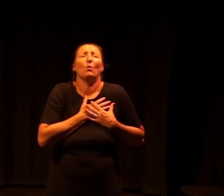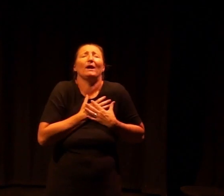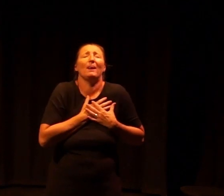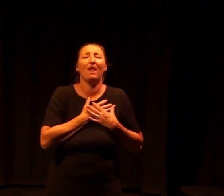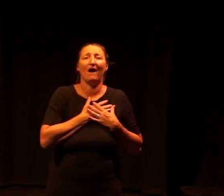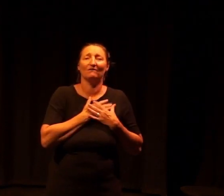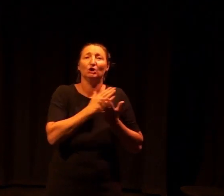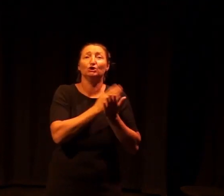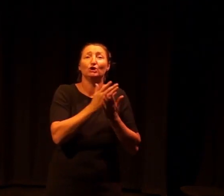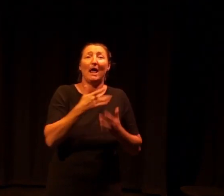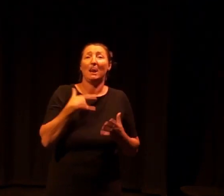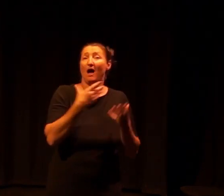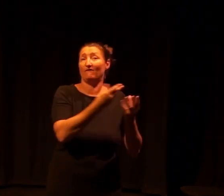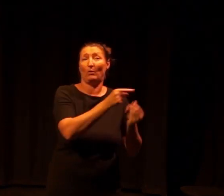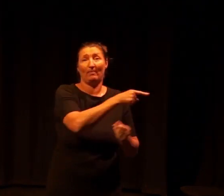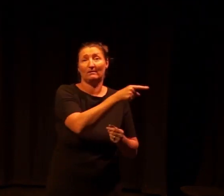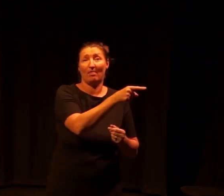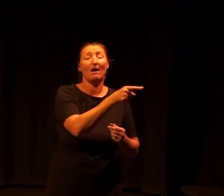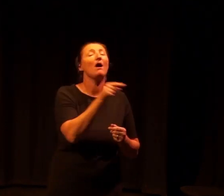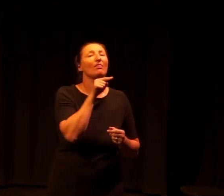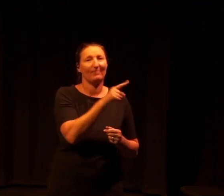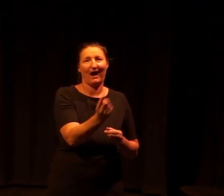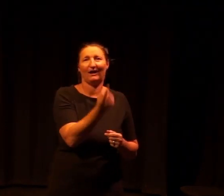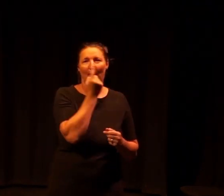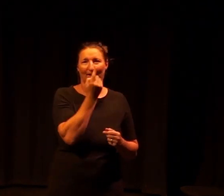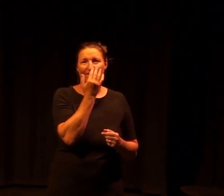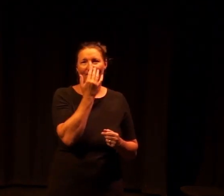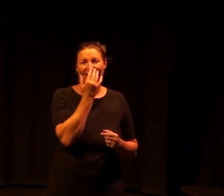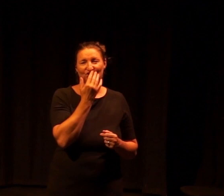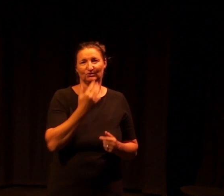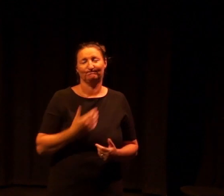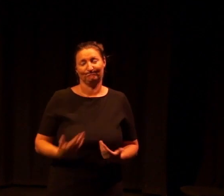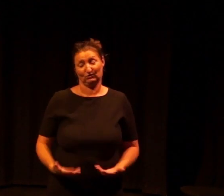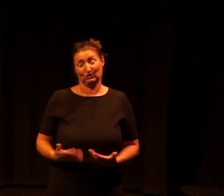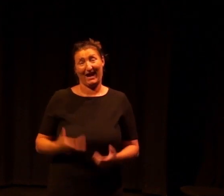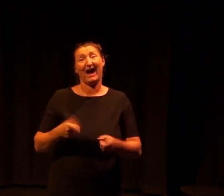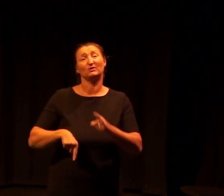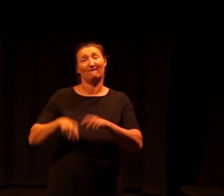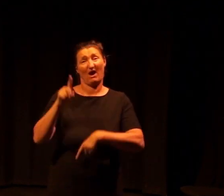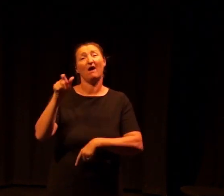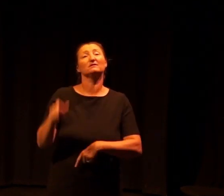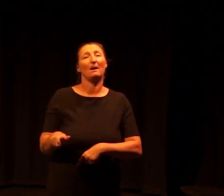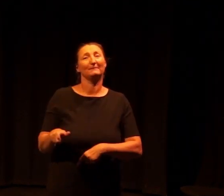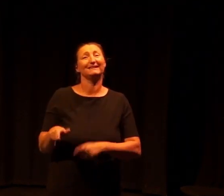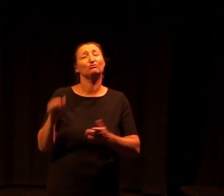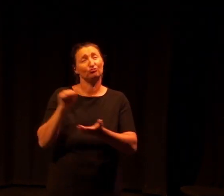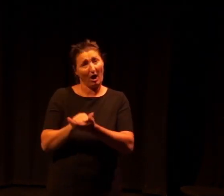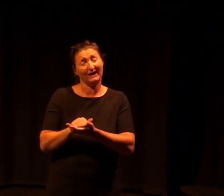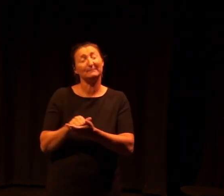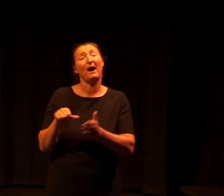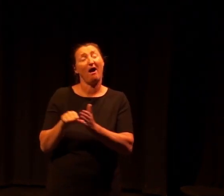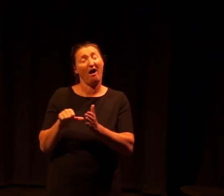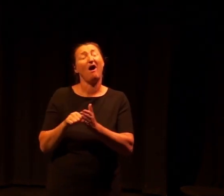another. That's coming of age. Had to fire someone today. Right. But hard. It